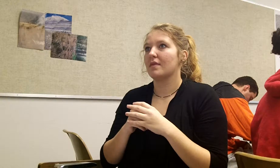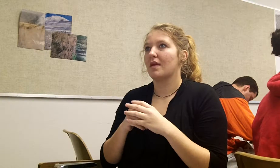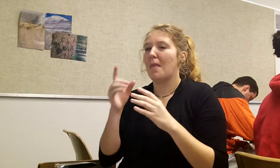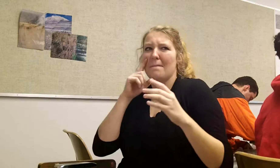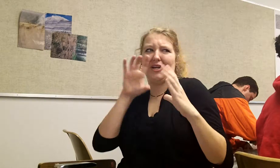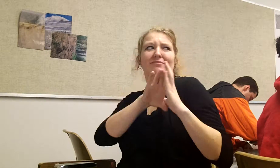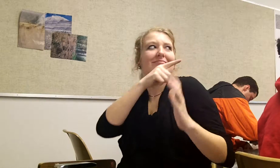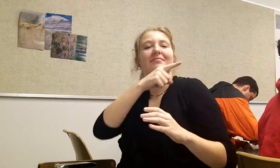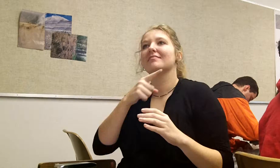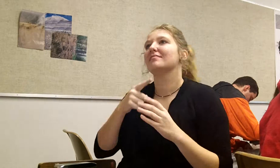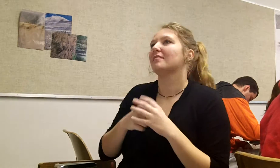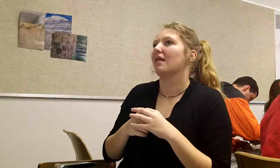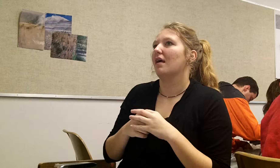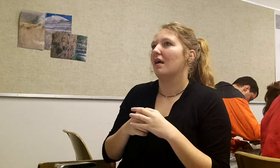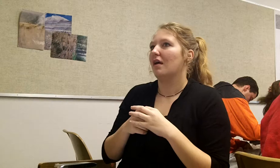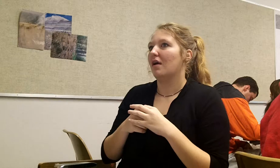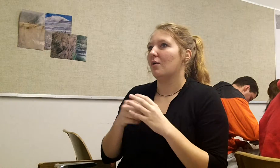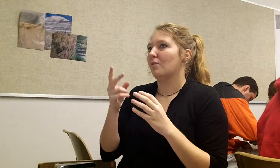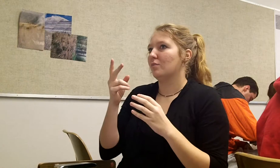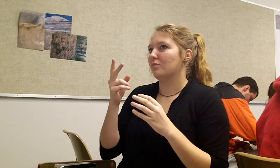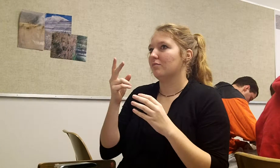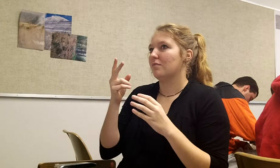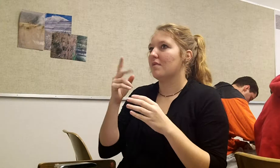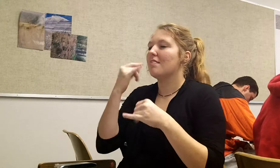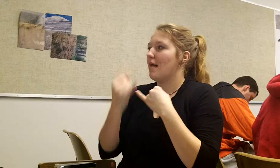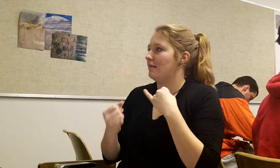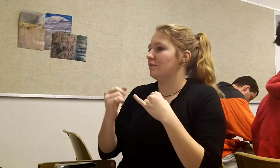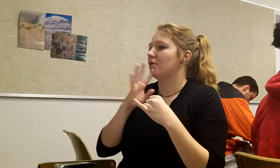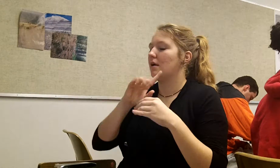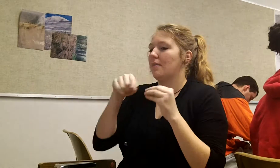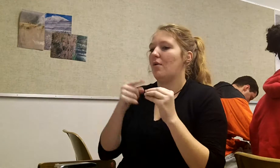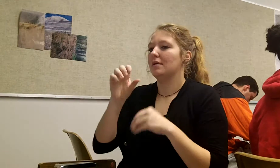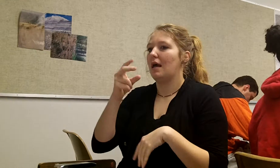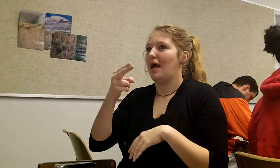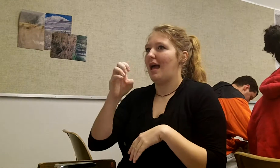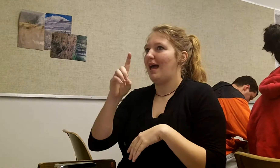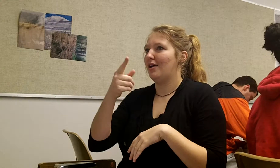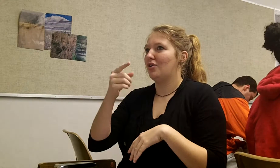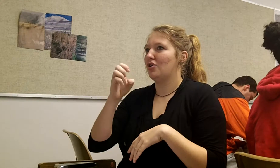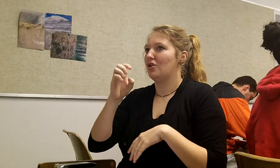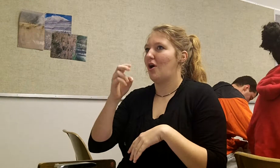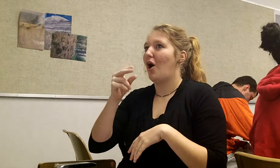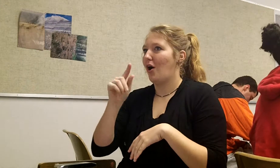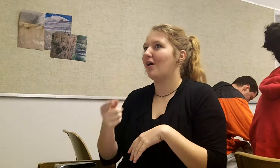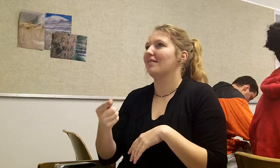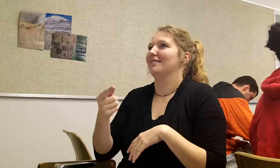we left off with hedgehog signaling. So we've been talking about how hedgehog signaling works. A